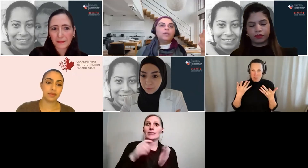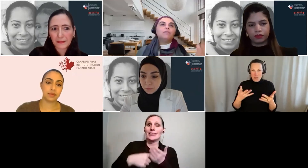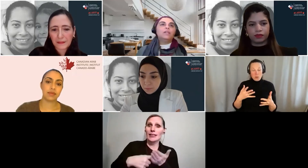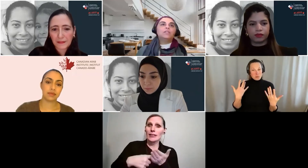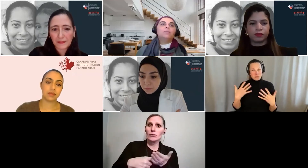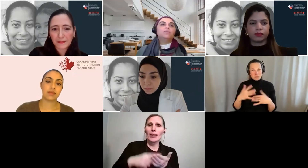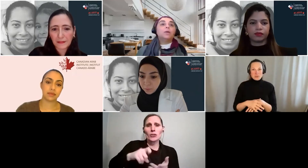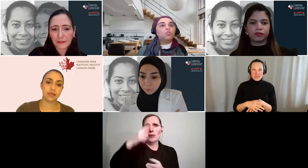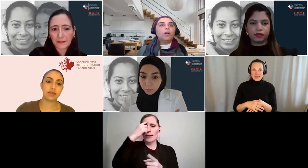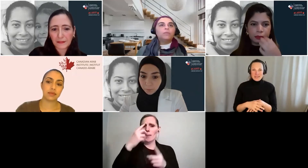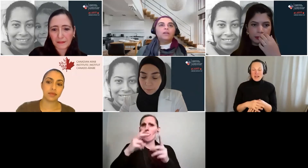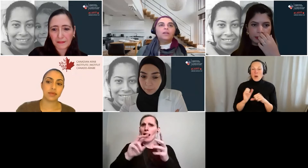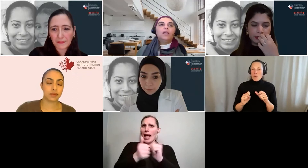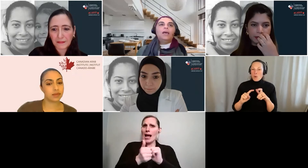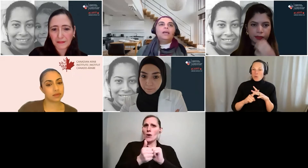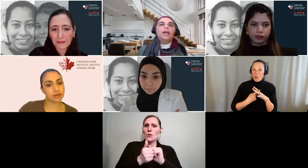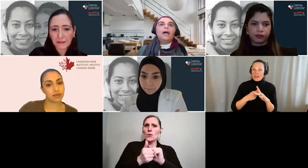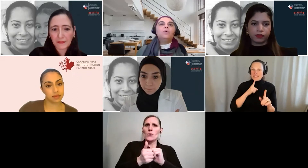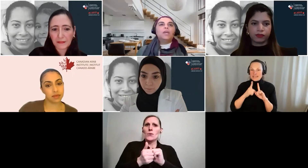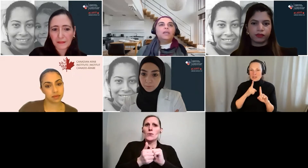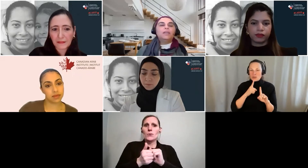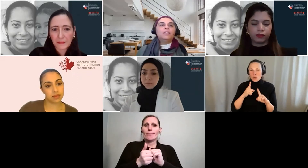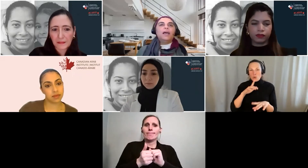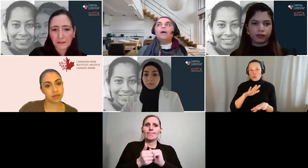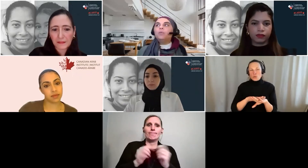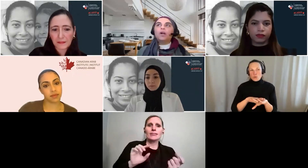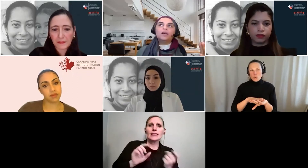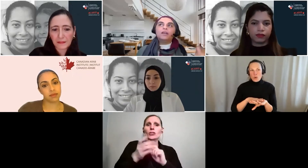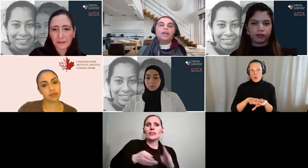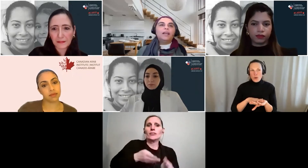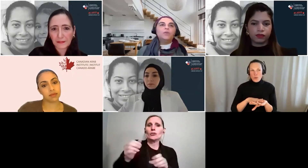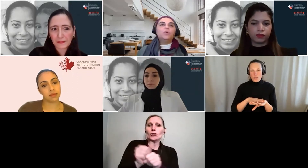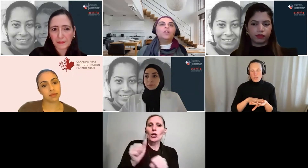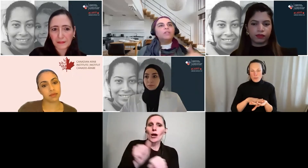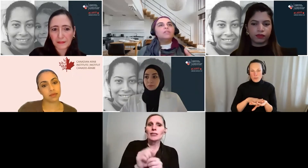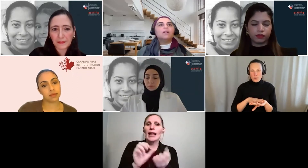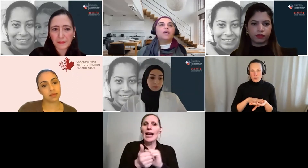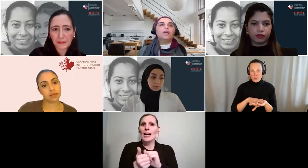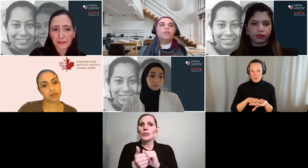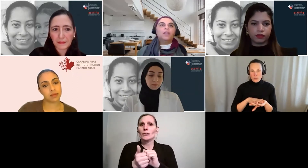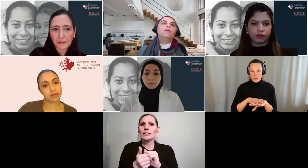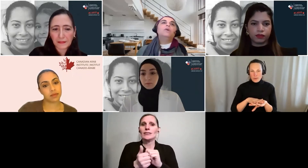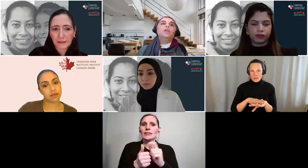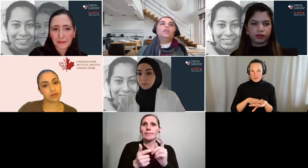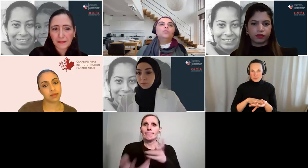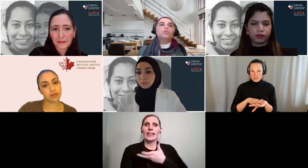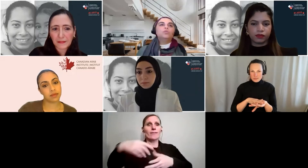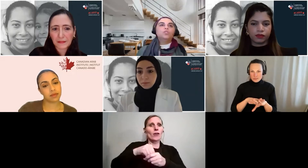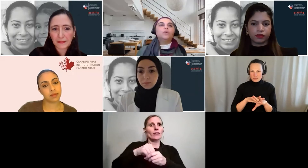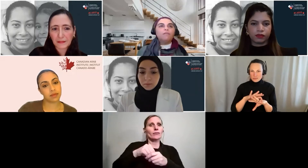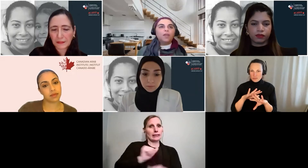and redefine some jobs and how they work and how you can build self-care within them.